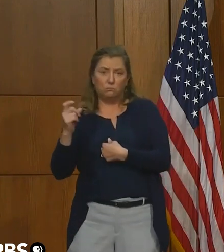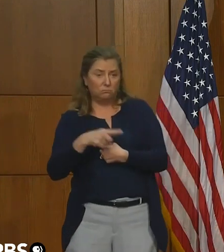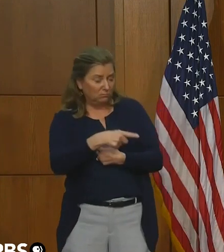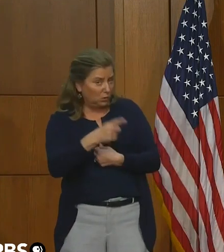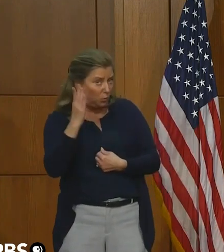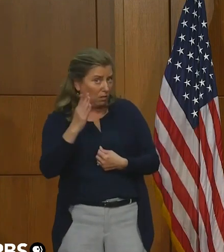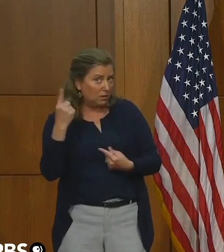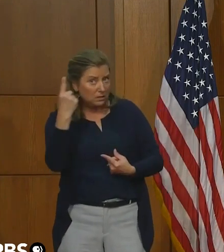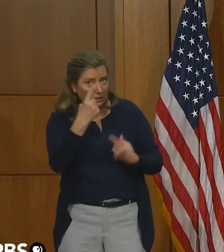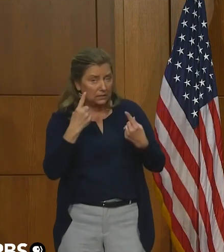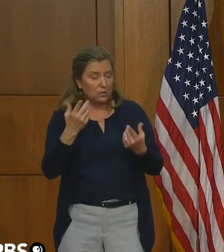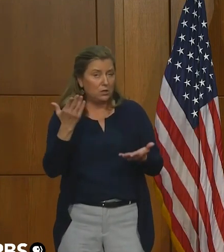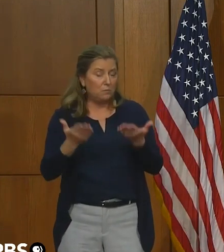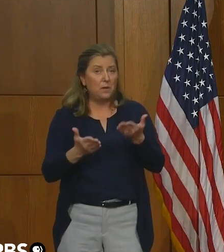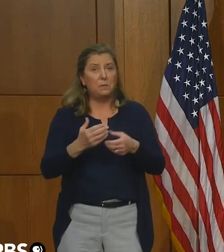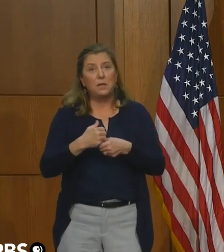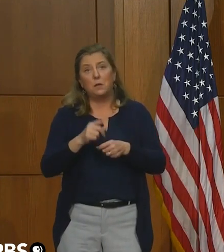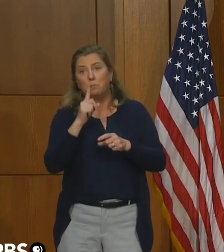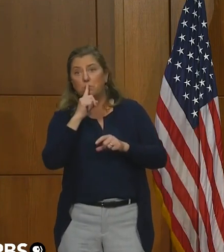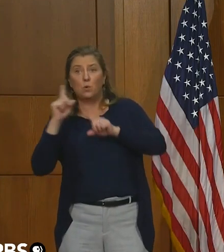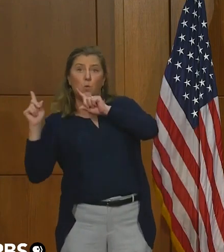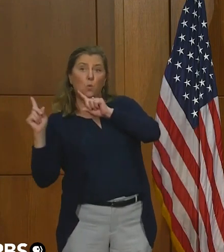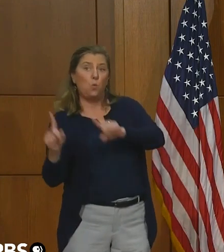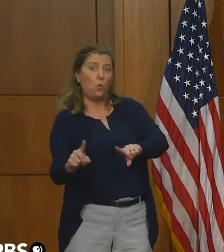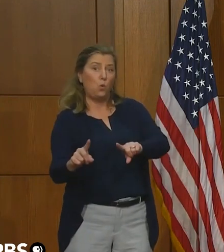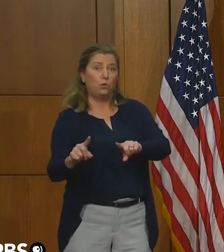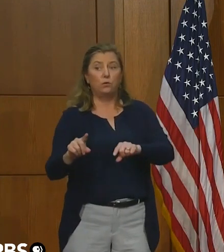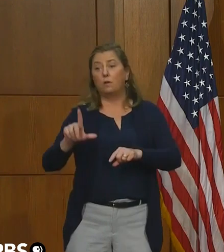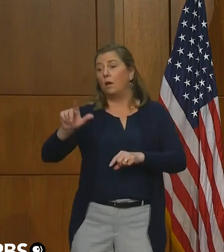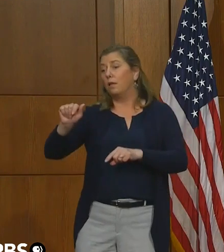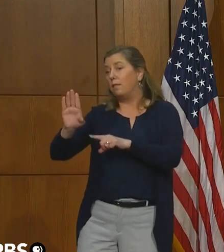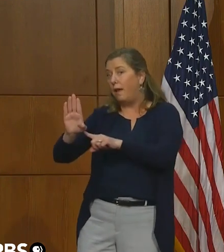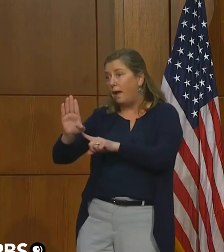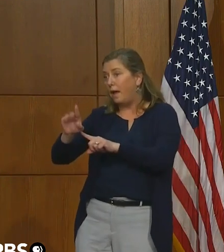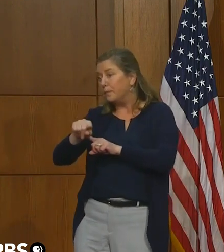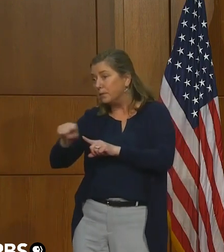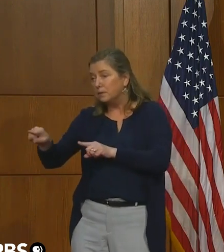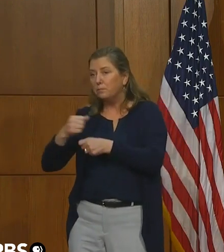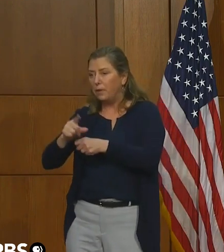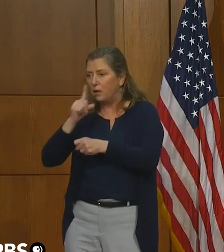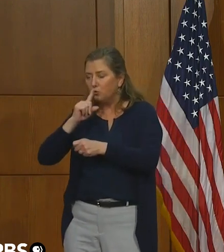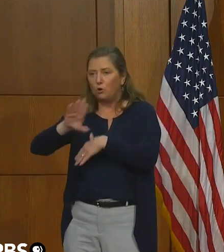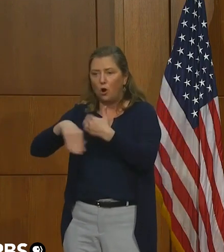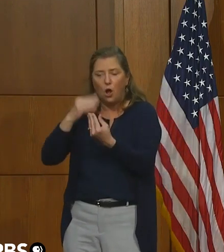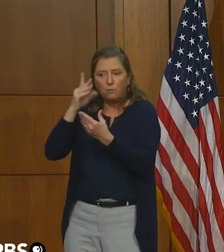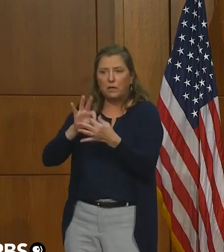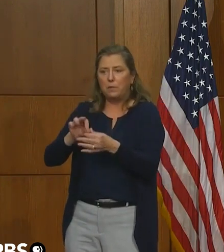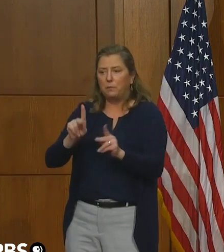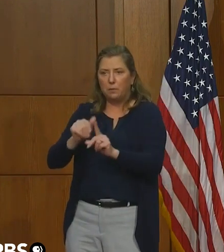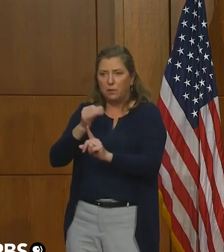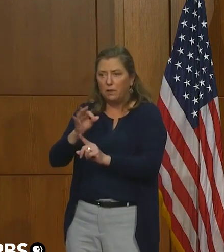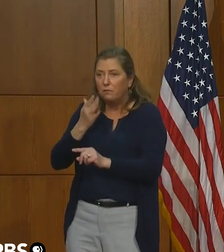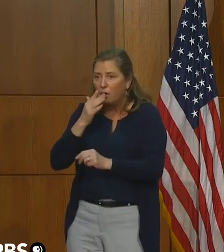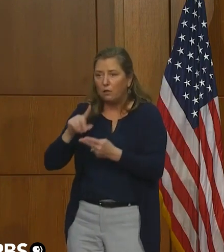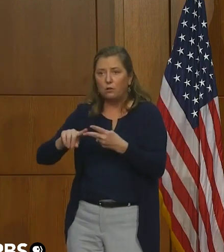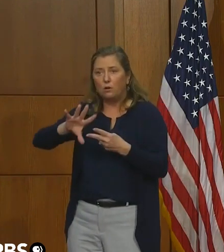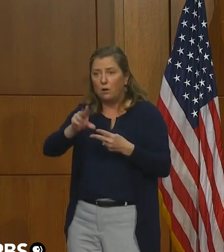maybe making it an order whereby the labs would make sure all the data concerning people of color and African